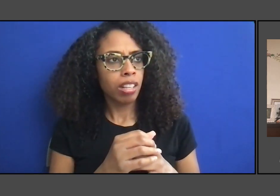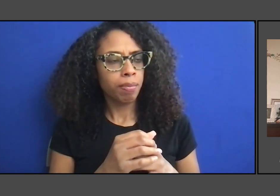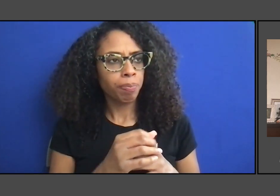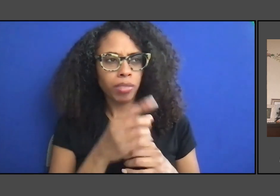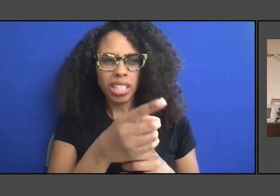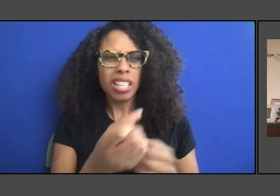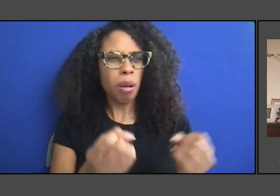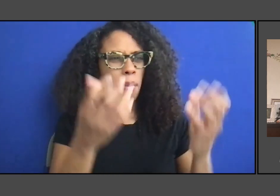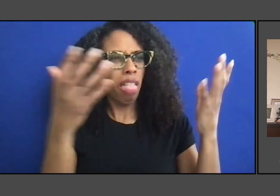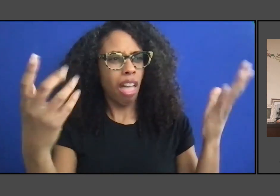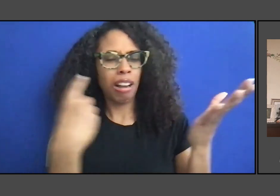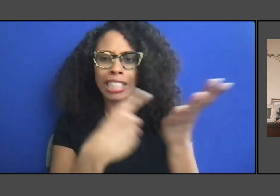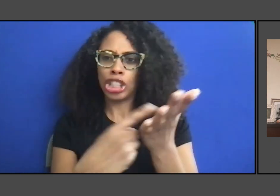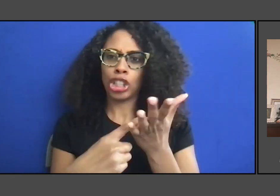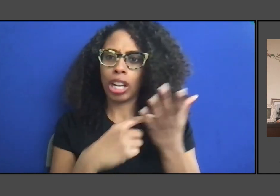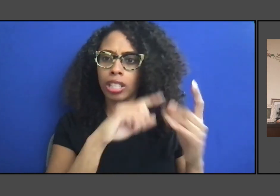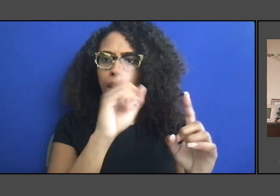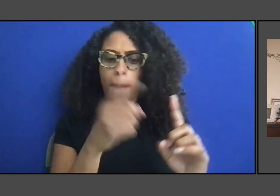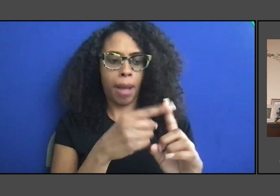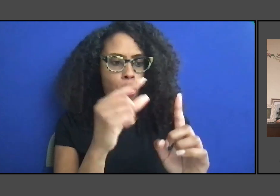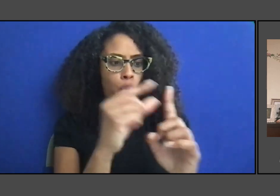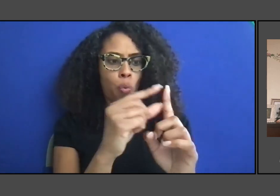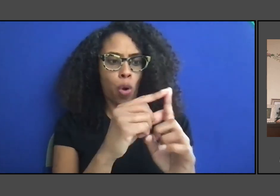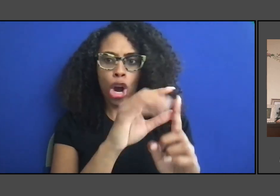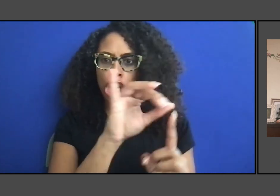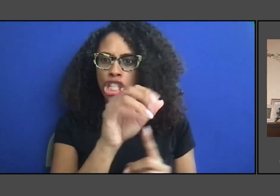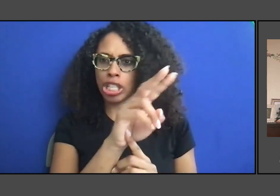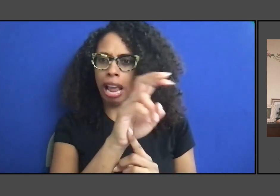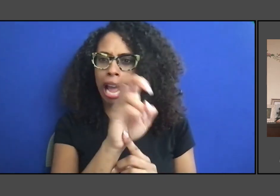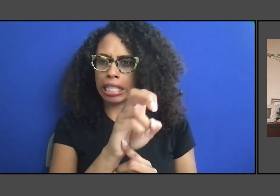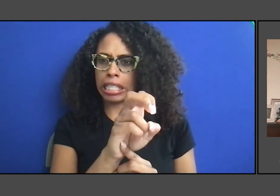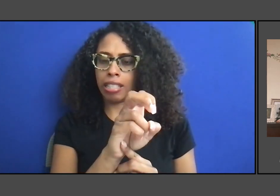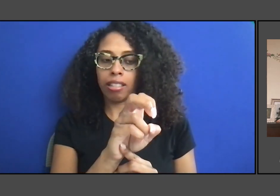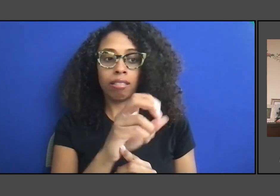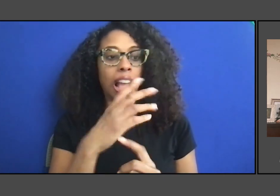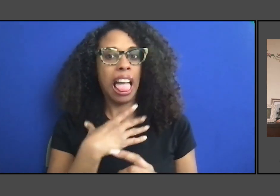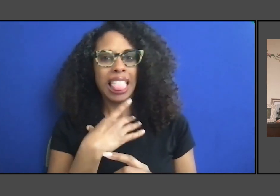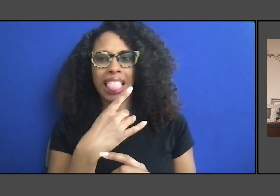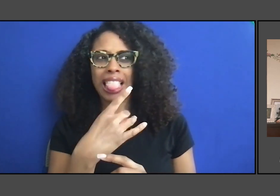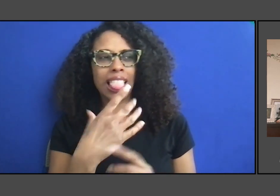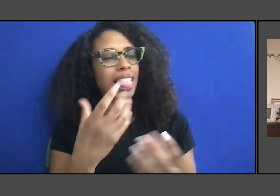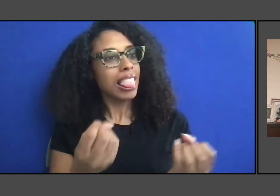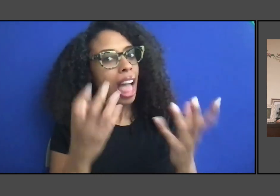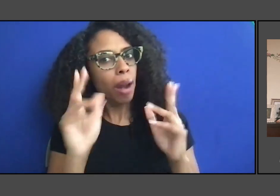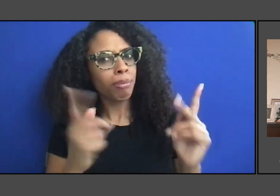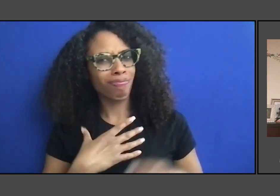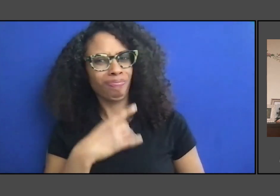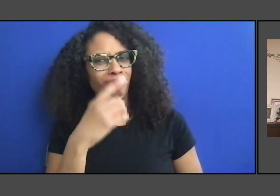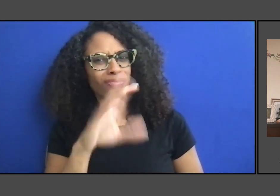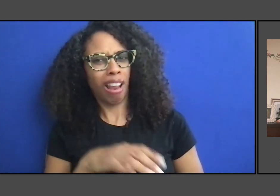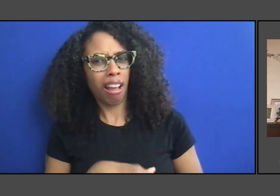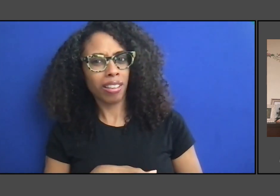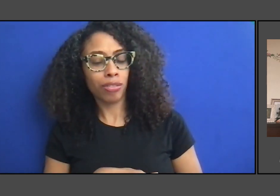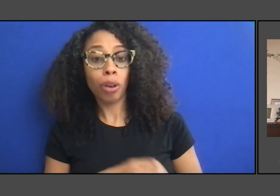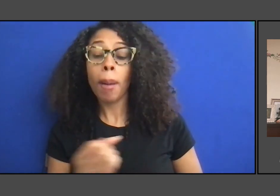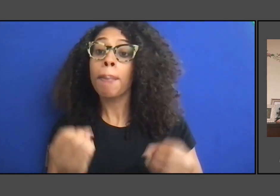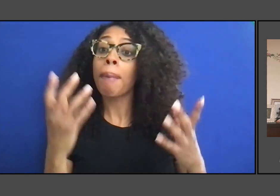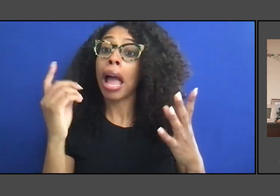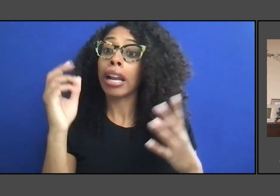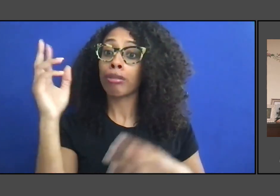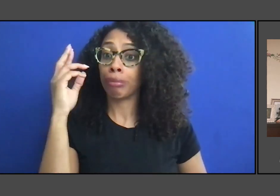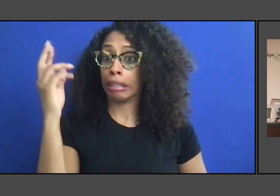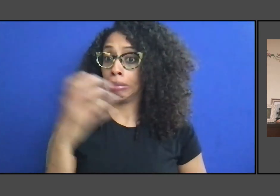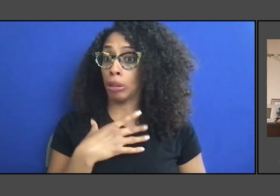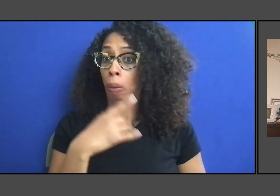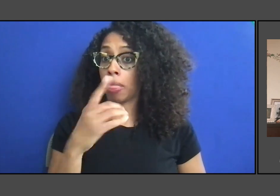discussion around the word itself. A lot of people don't like the word for, you know, and for many reasons. I do think of it,